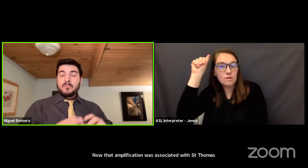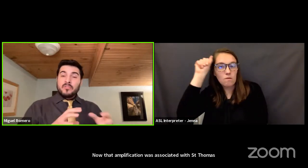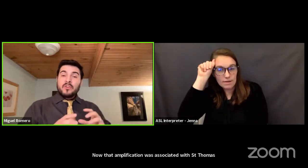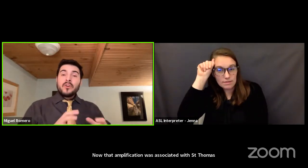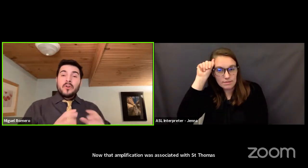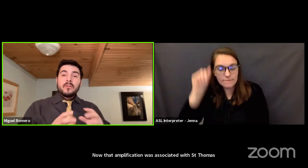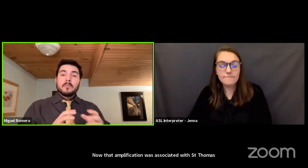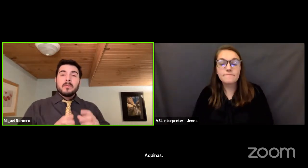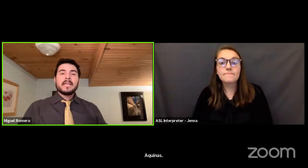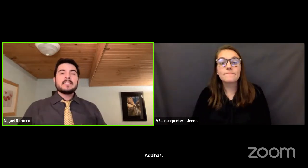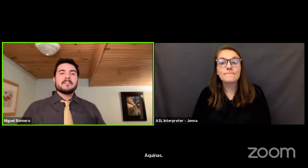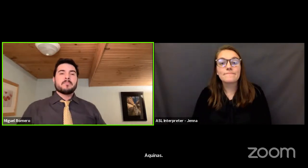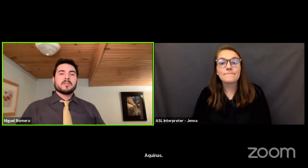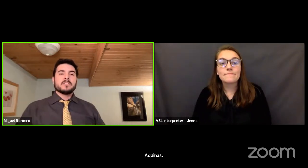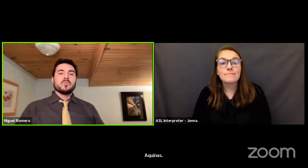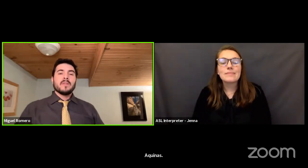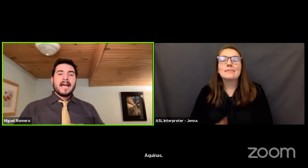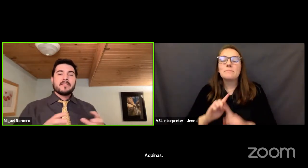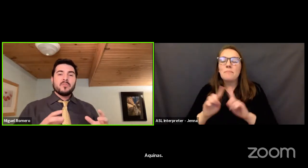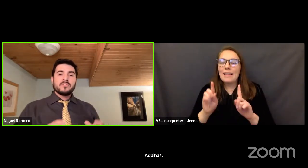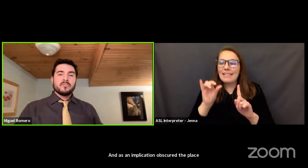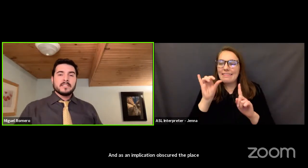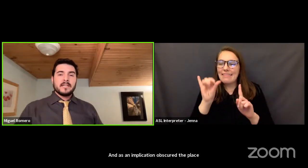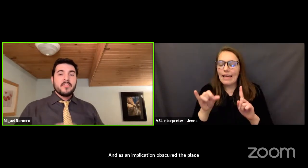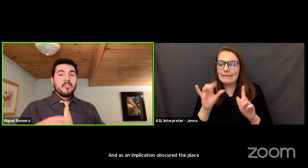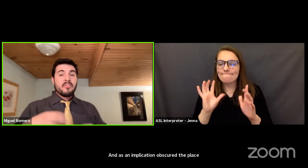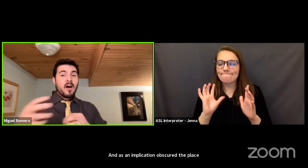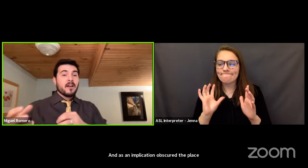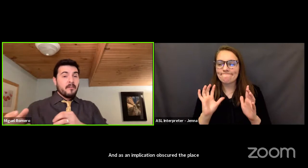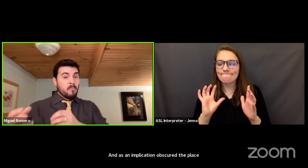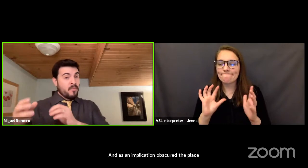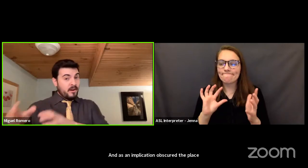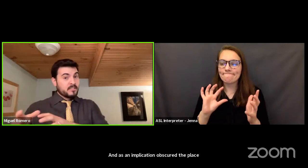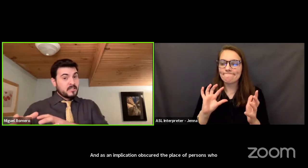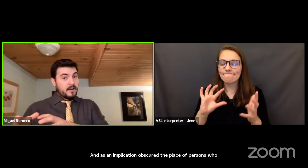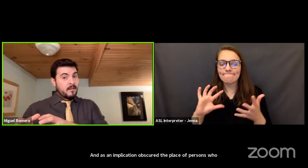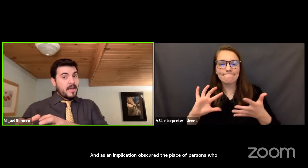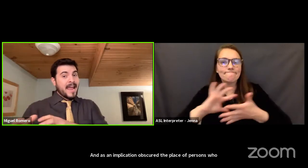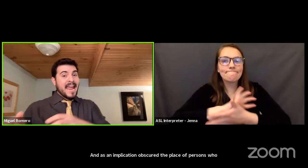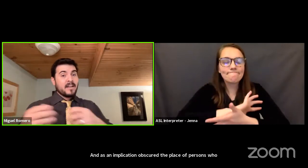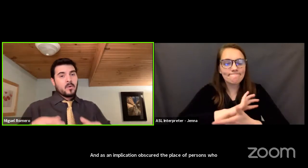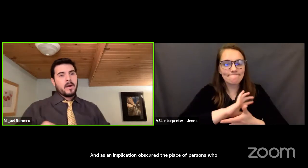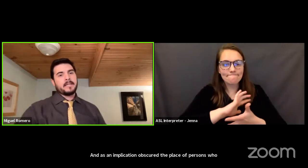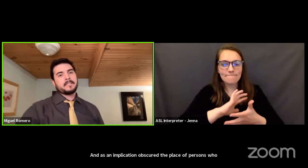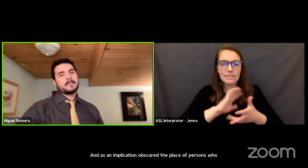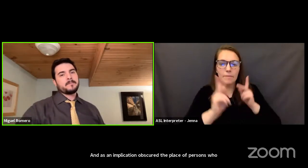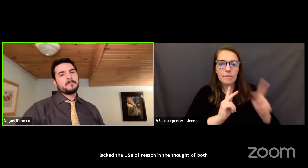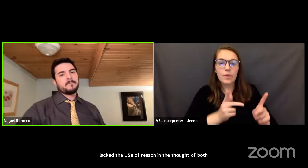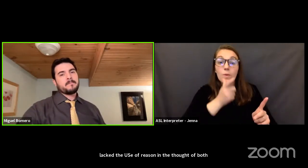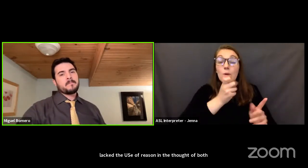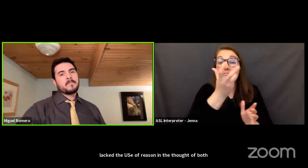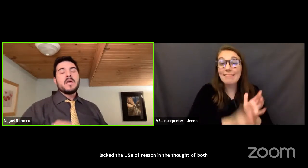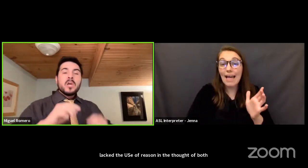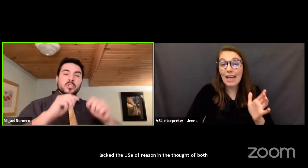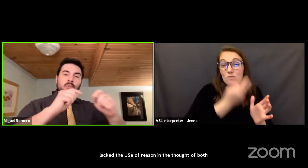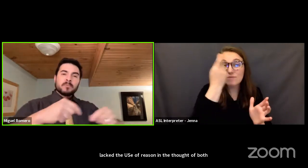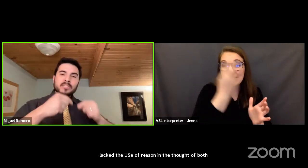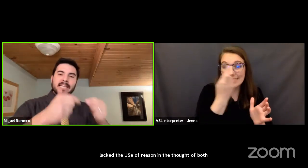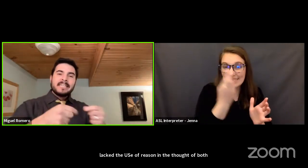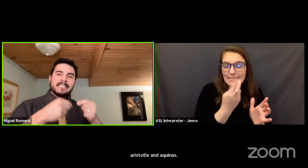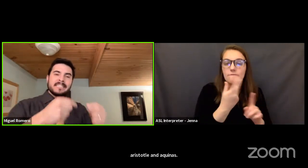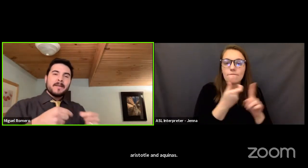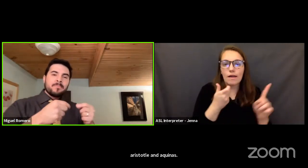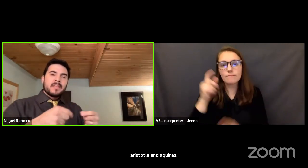implication, it obscured the place of persons who lack the use of reason in the thought of both Aristotle and Aquinas. So